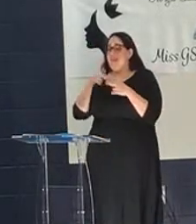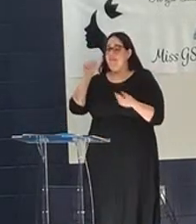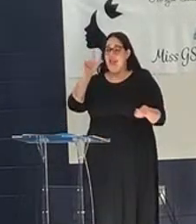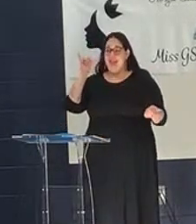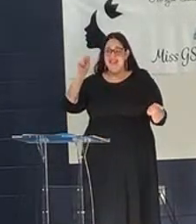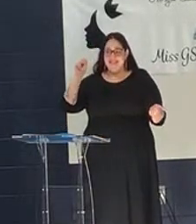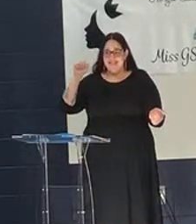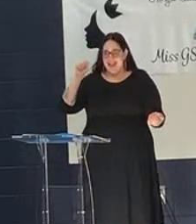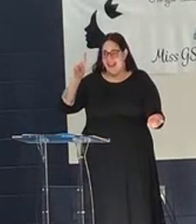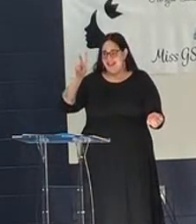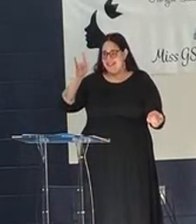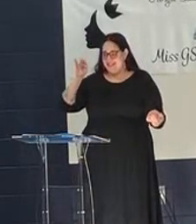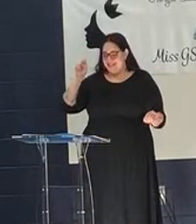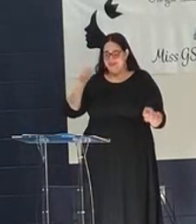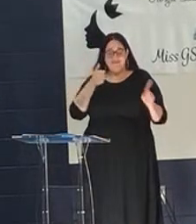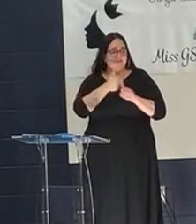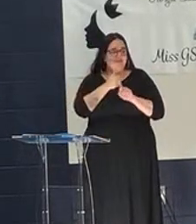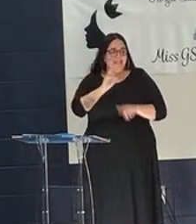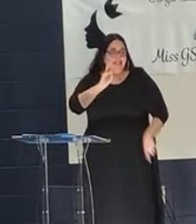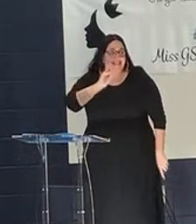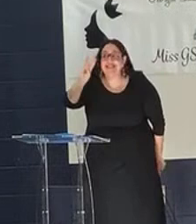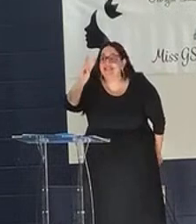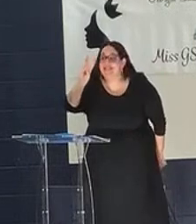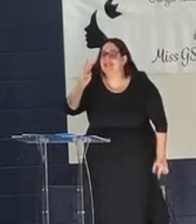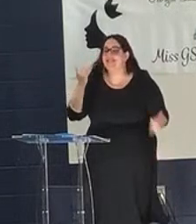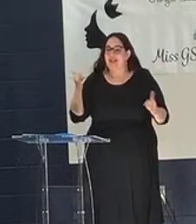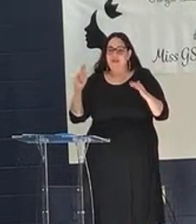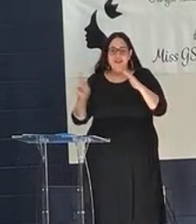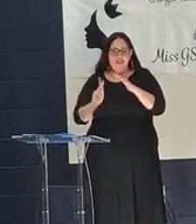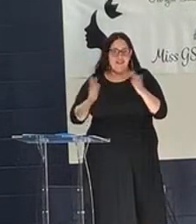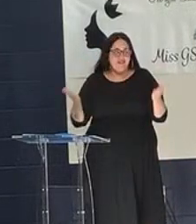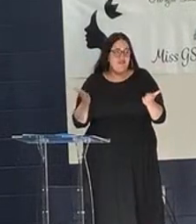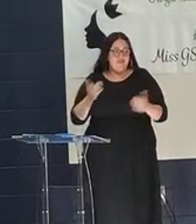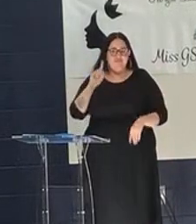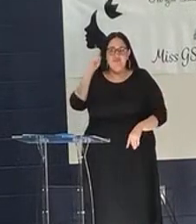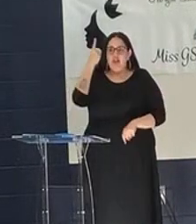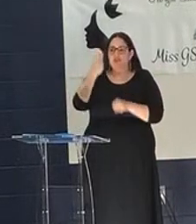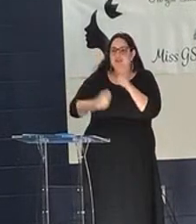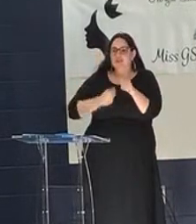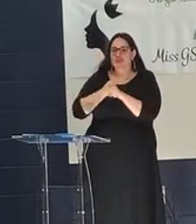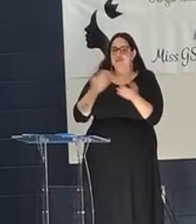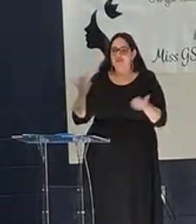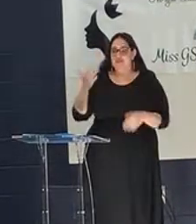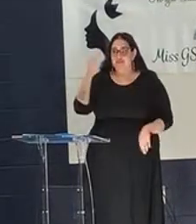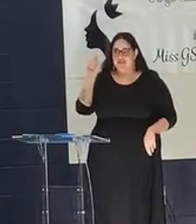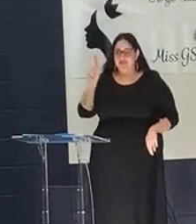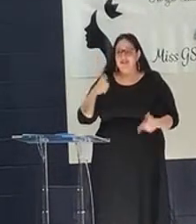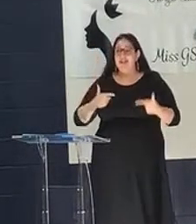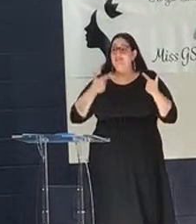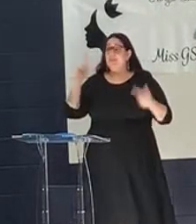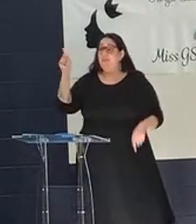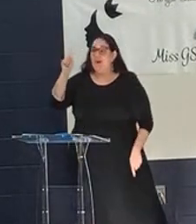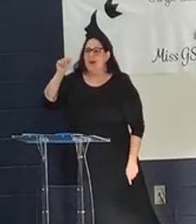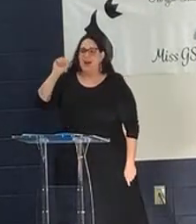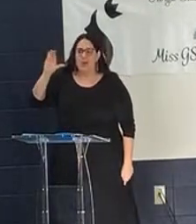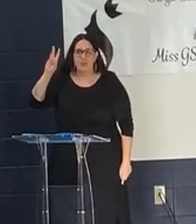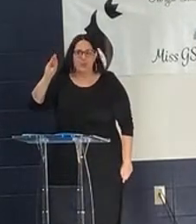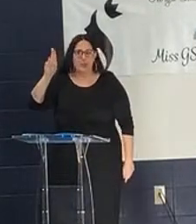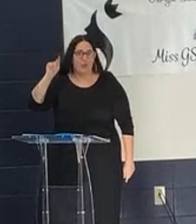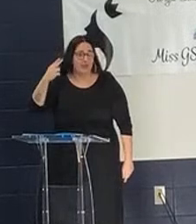This adorable young lady is Allison Adkins. She is 6 years old. She's in kindergarten here at GSD, and this is her first year as a student at the